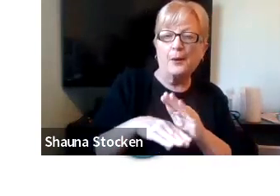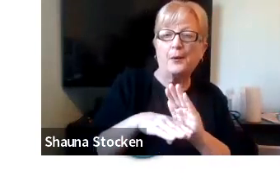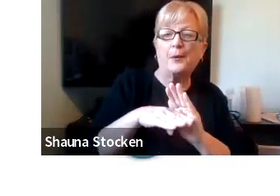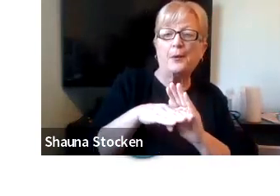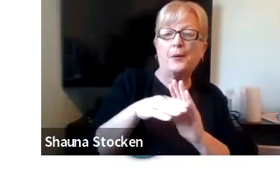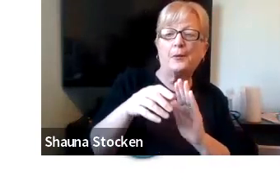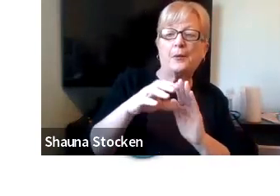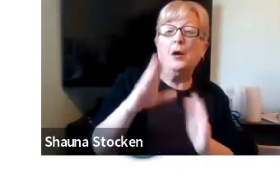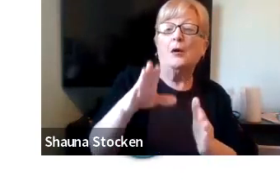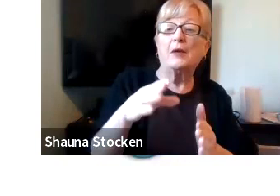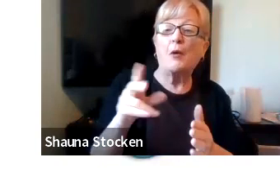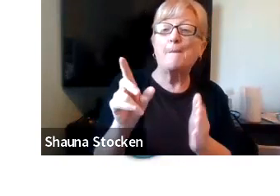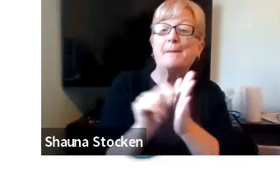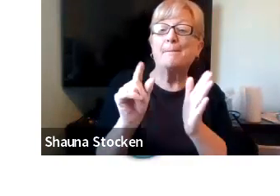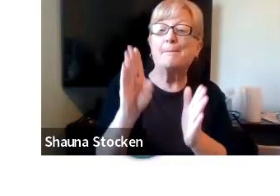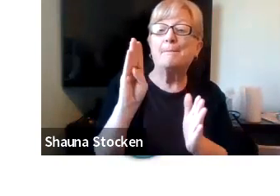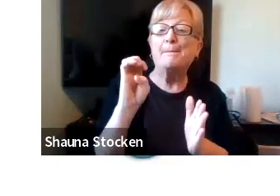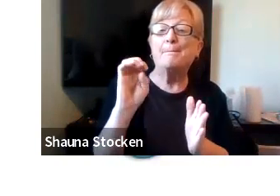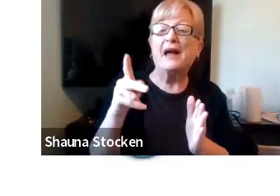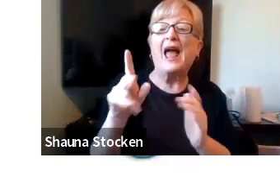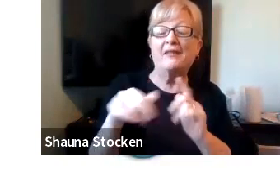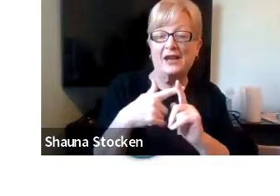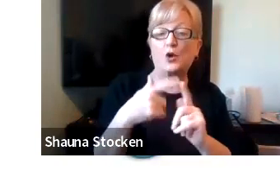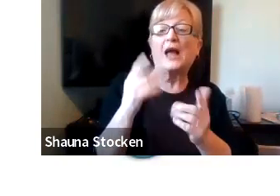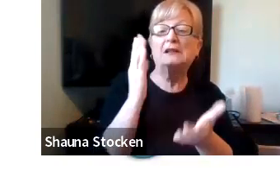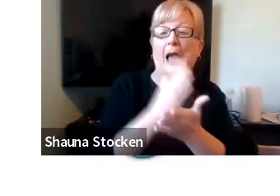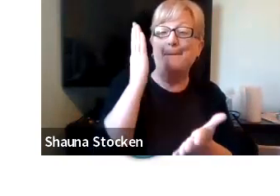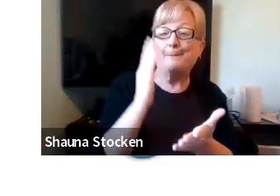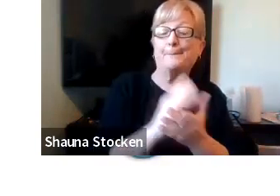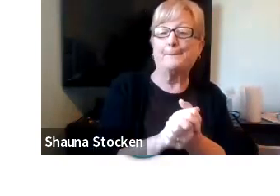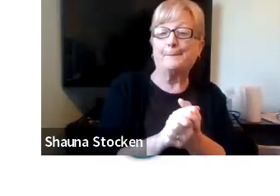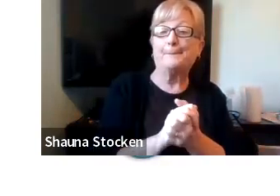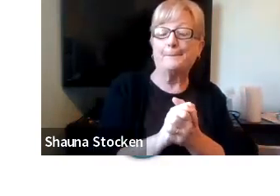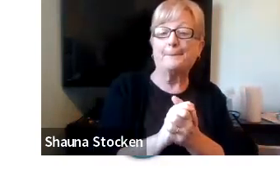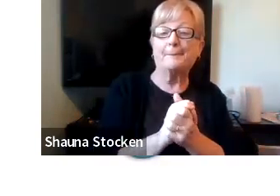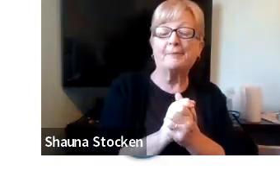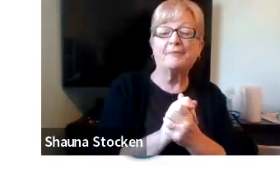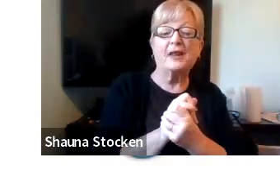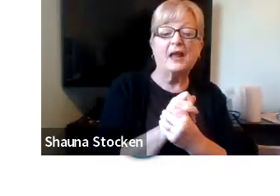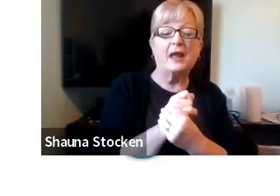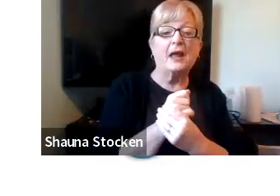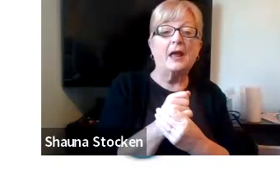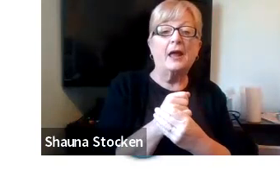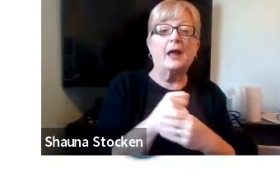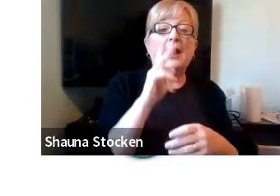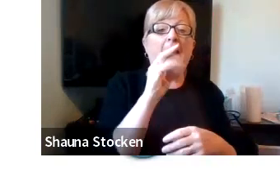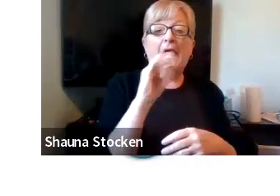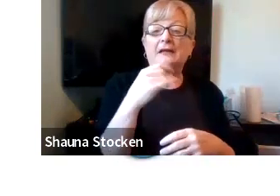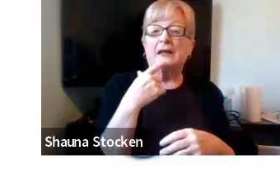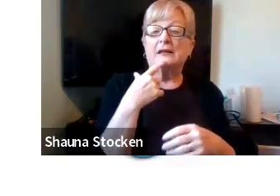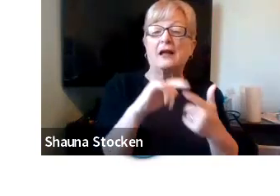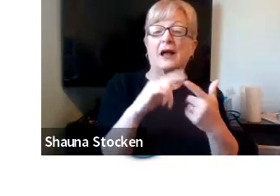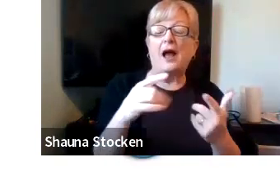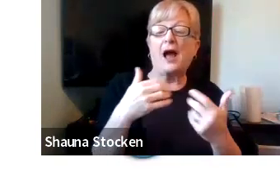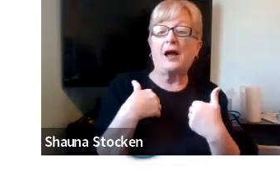you'll know to stop pouring. And Erin, if we can pause for just a moment. I'm working from home today and the trash is being picked